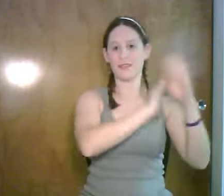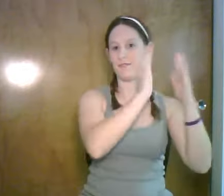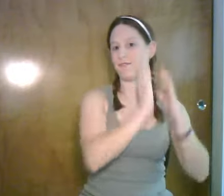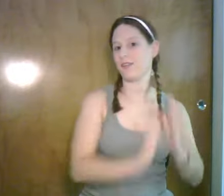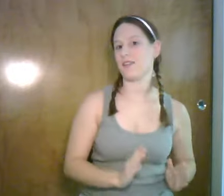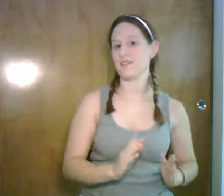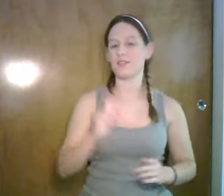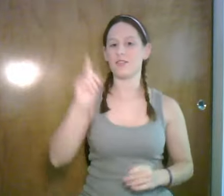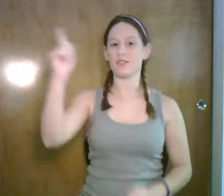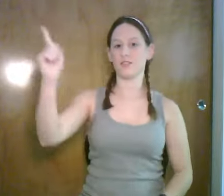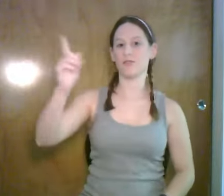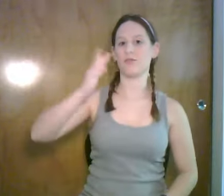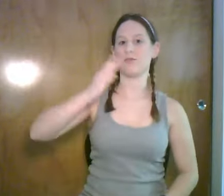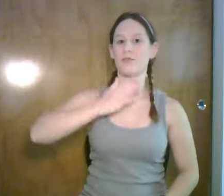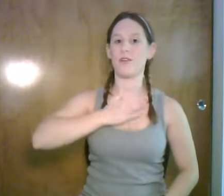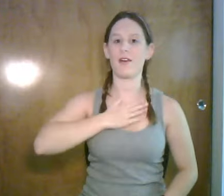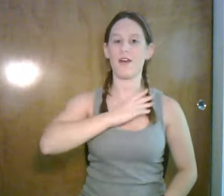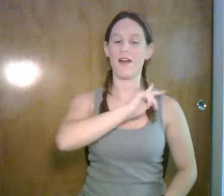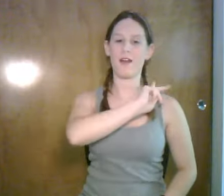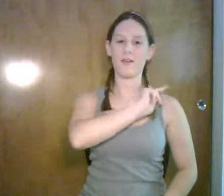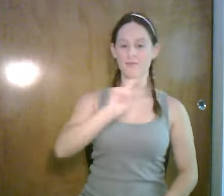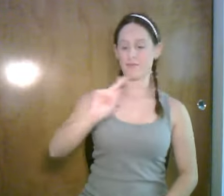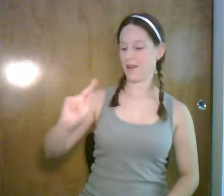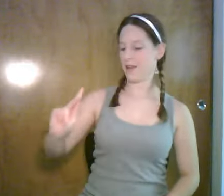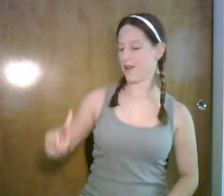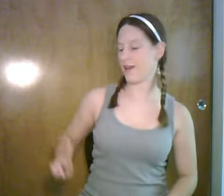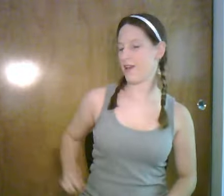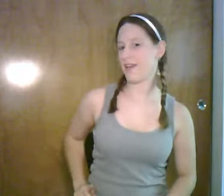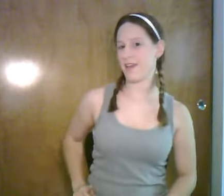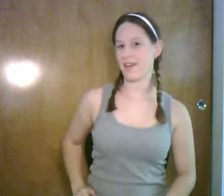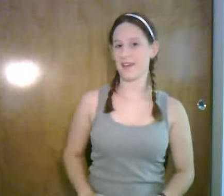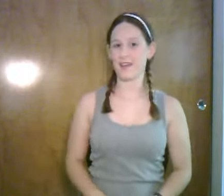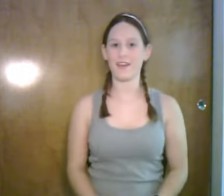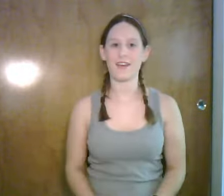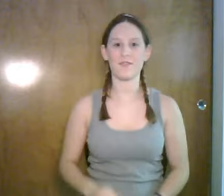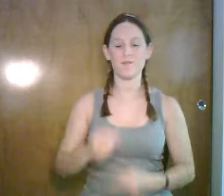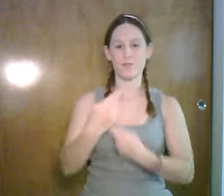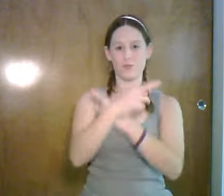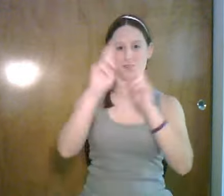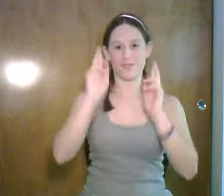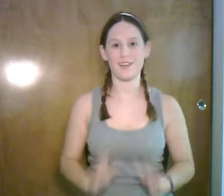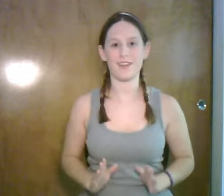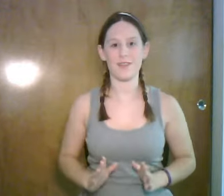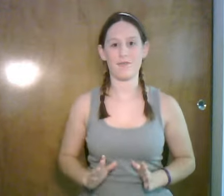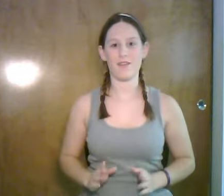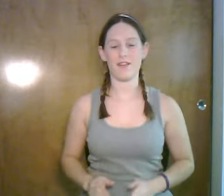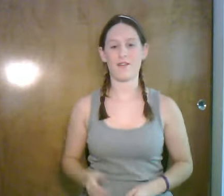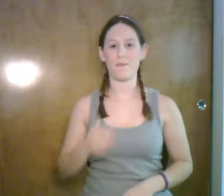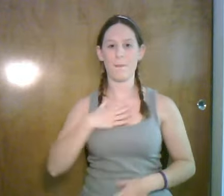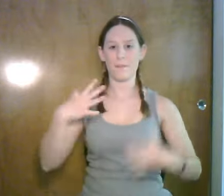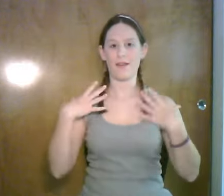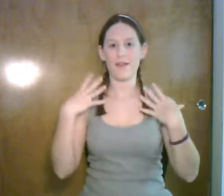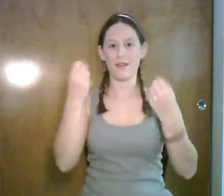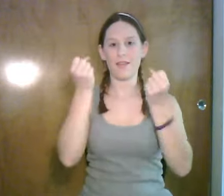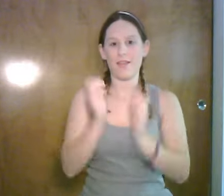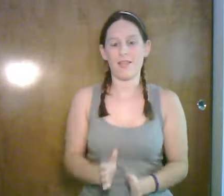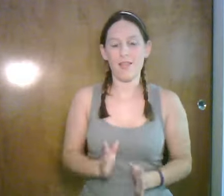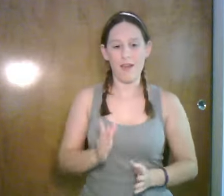Defender, you are my King Redeemer, my healer,